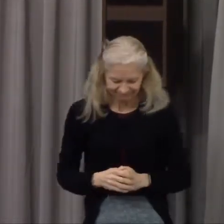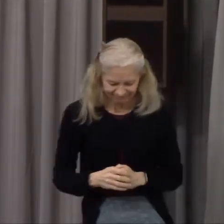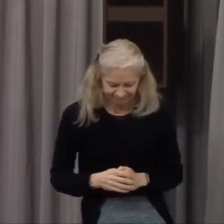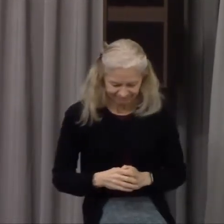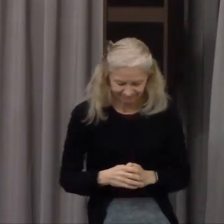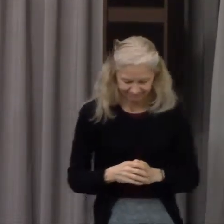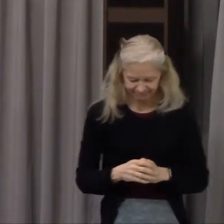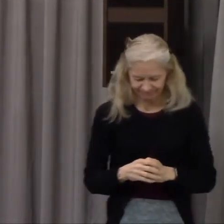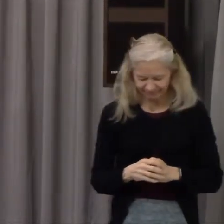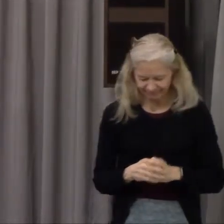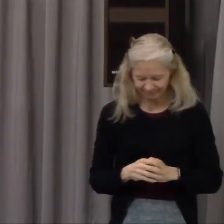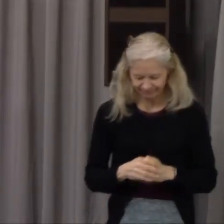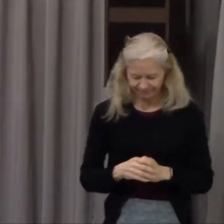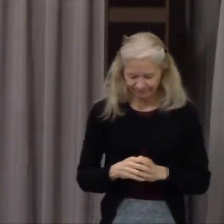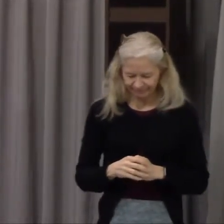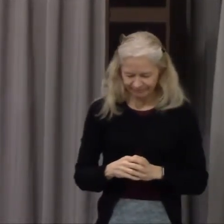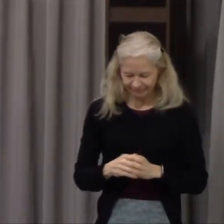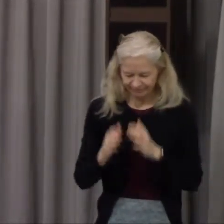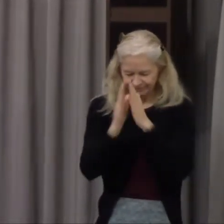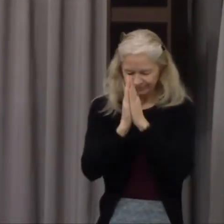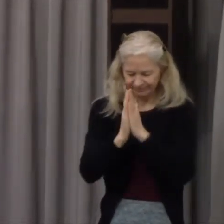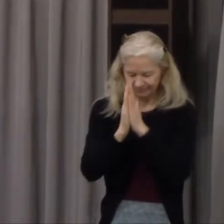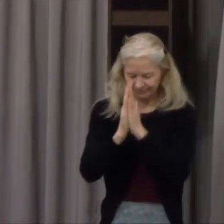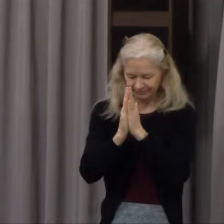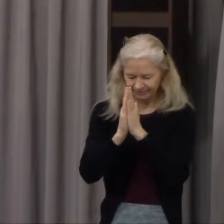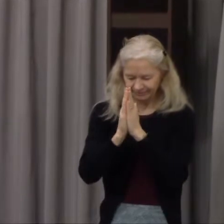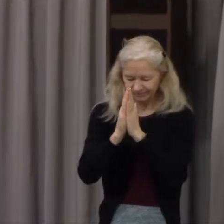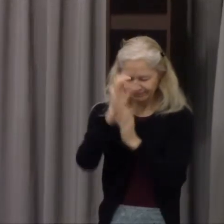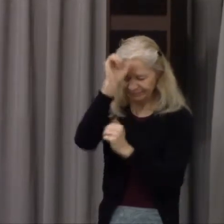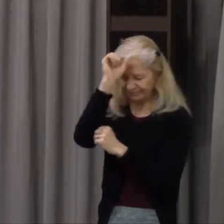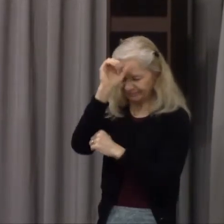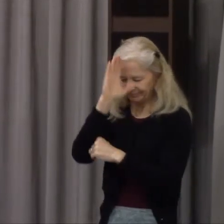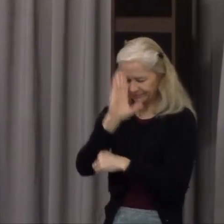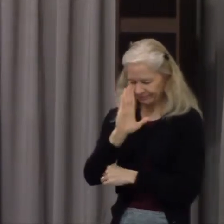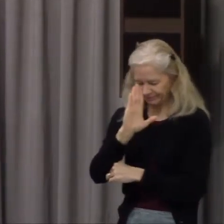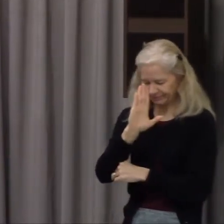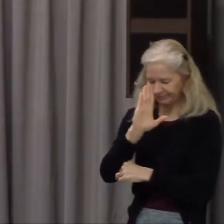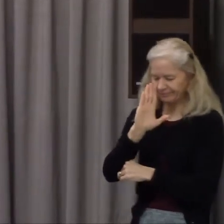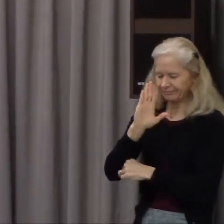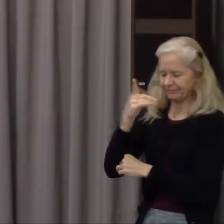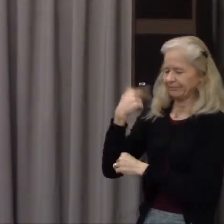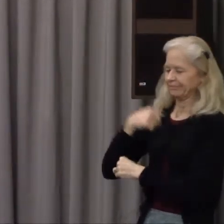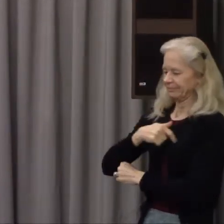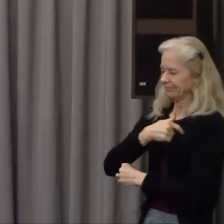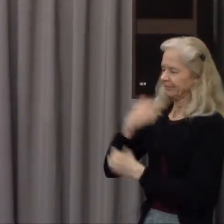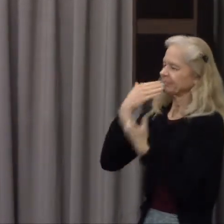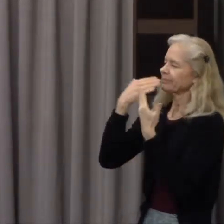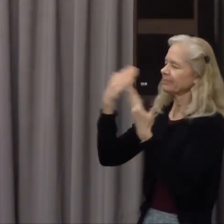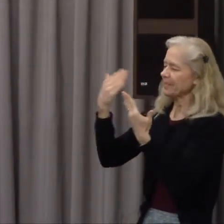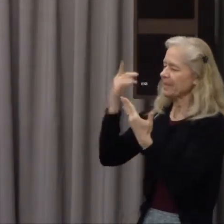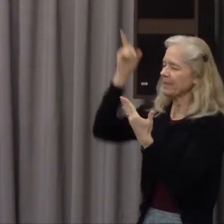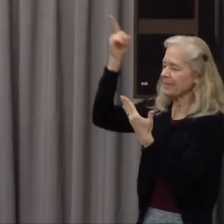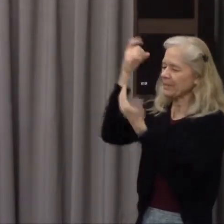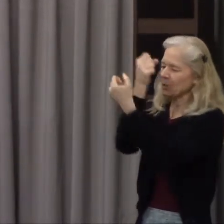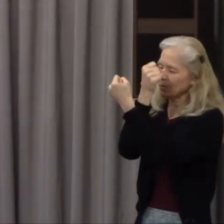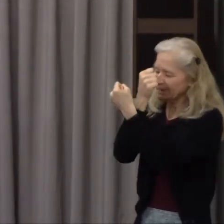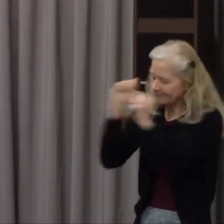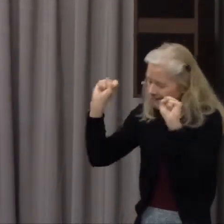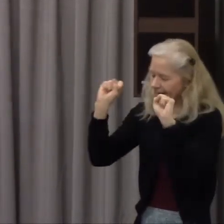Let's pray. Dear God, we thank you for saving us. We thank you for doing so much more